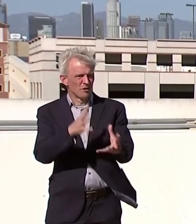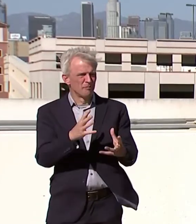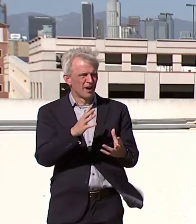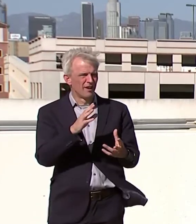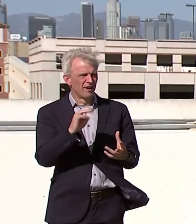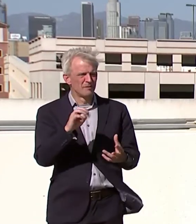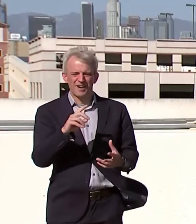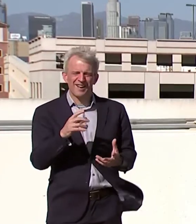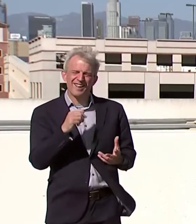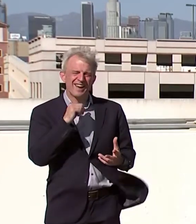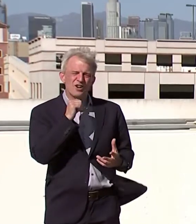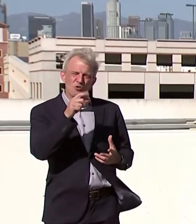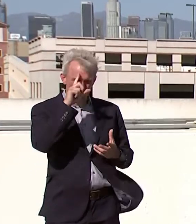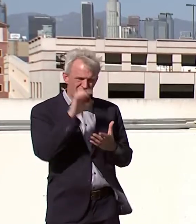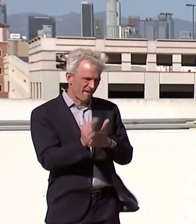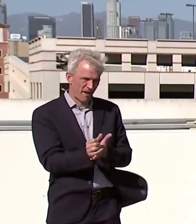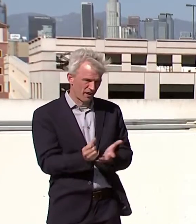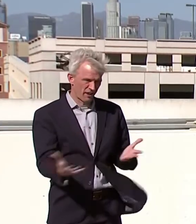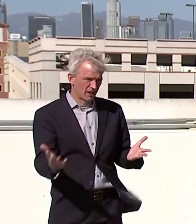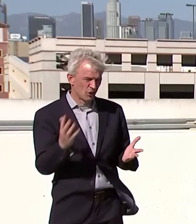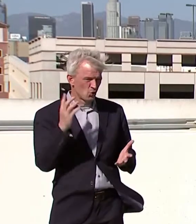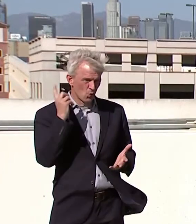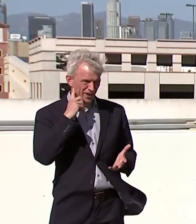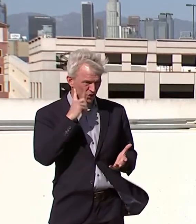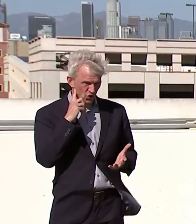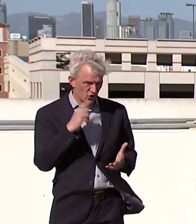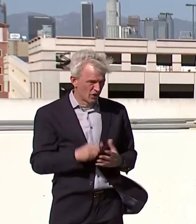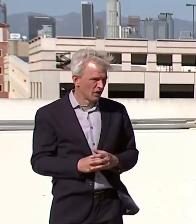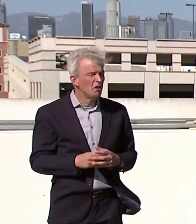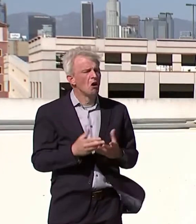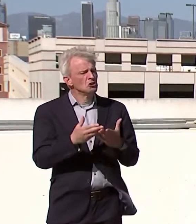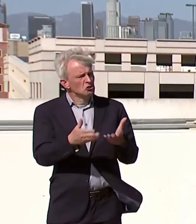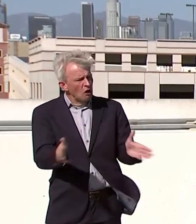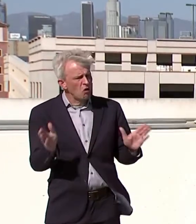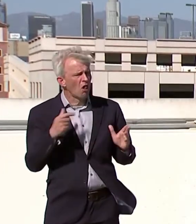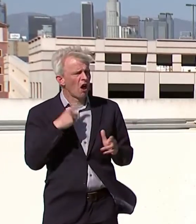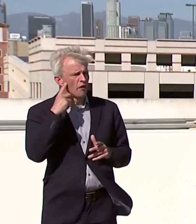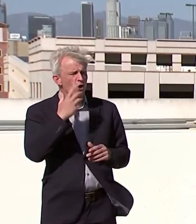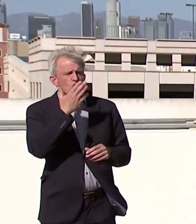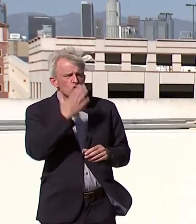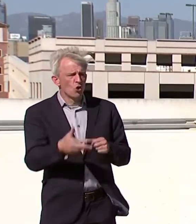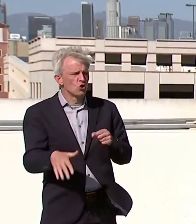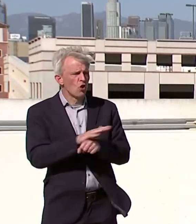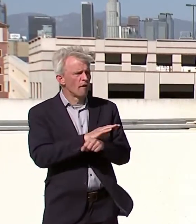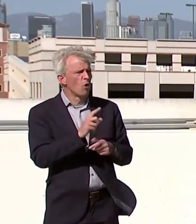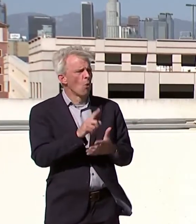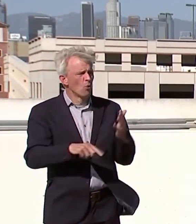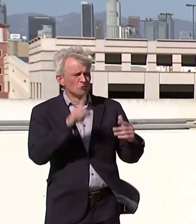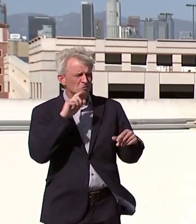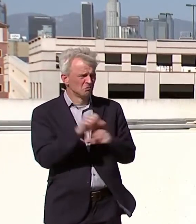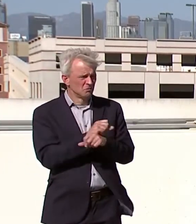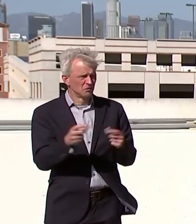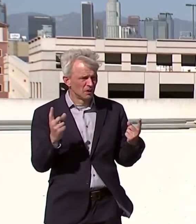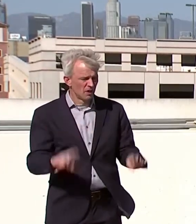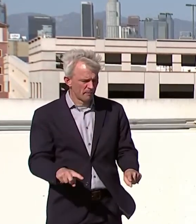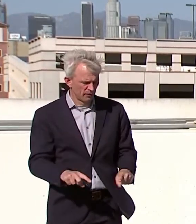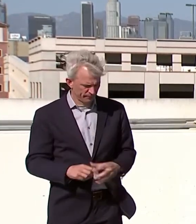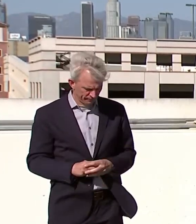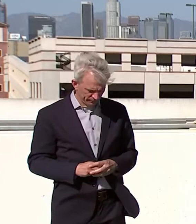take it with a grain of salt. Because in general, I think there's been good coverage of what actually is happening. I'd also just